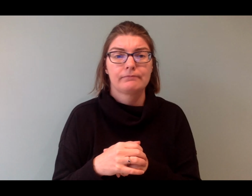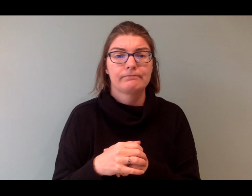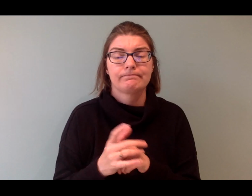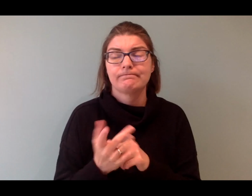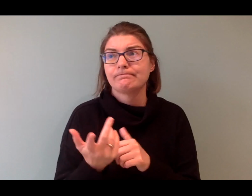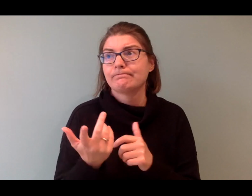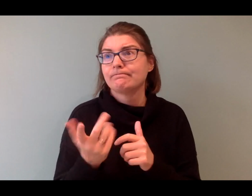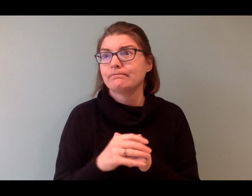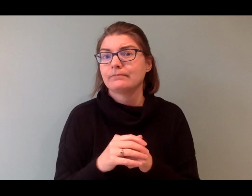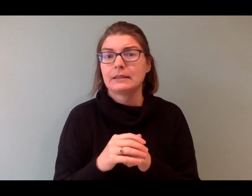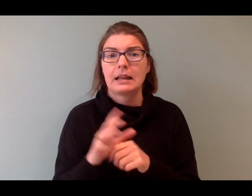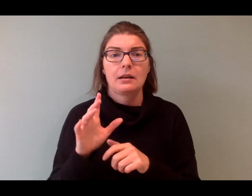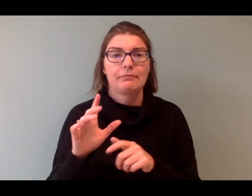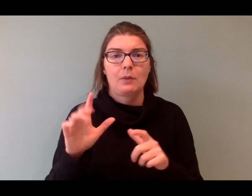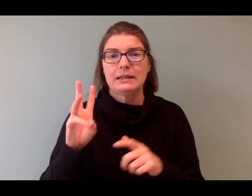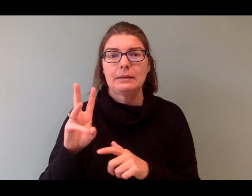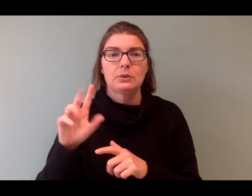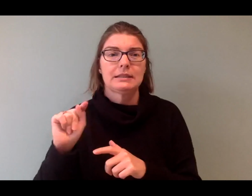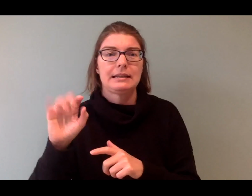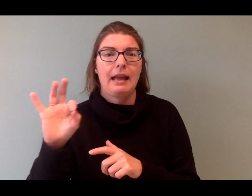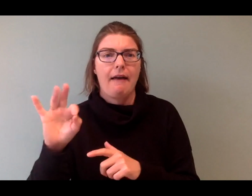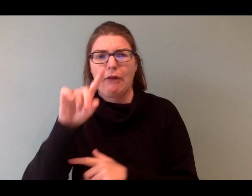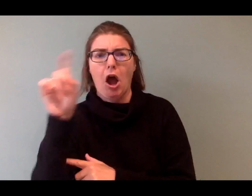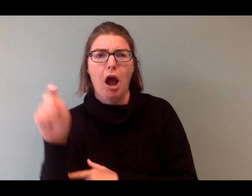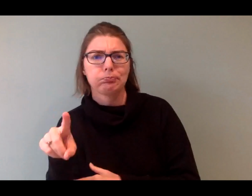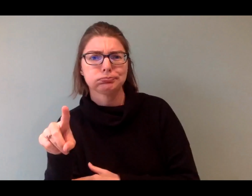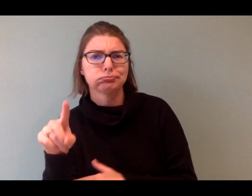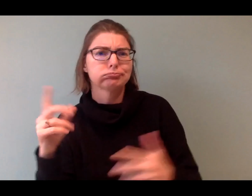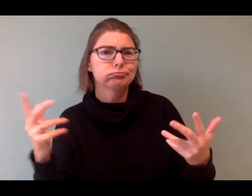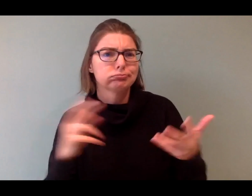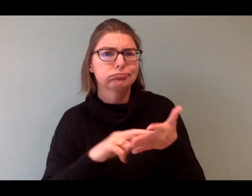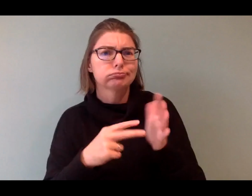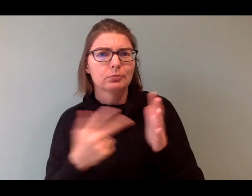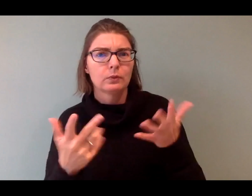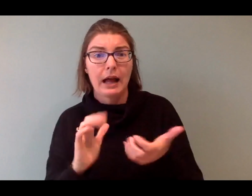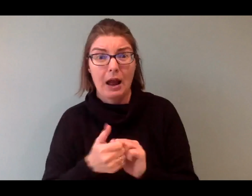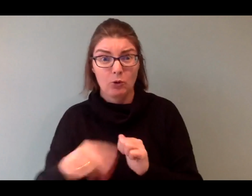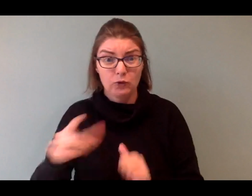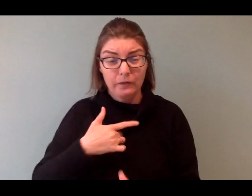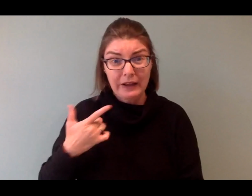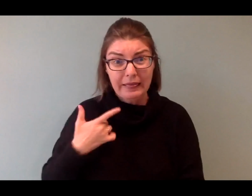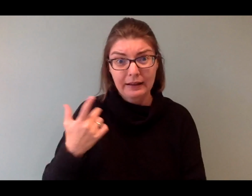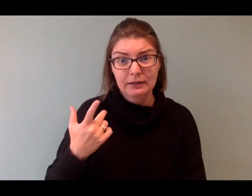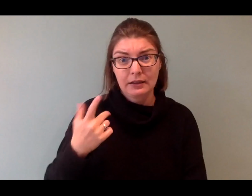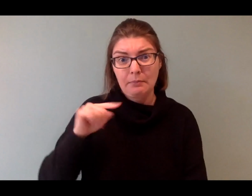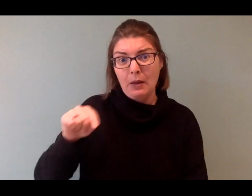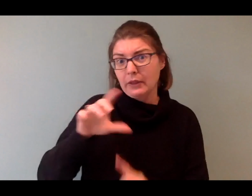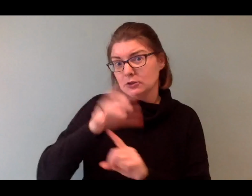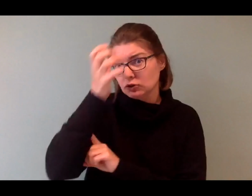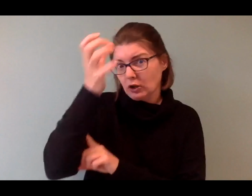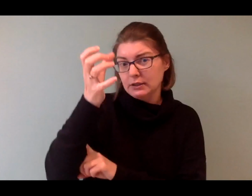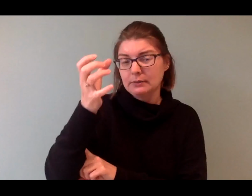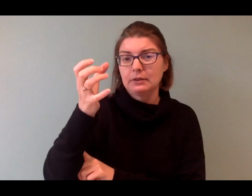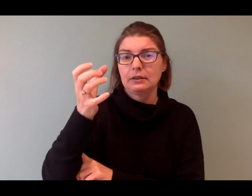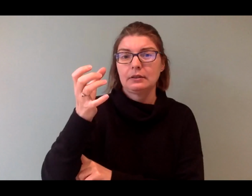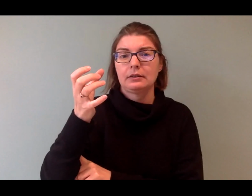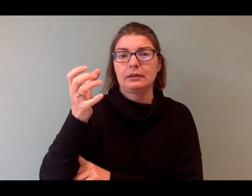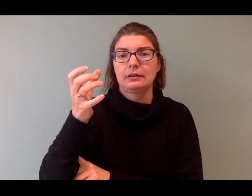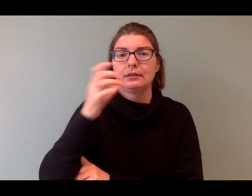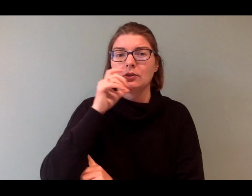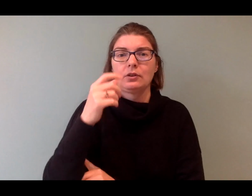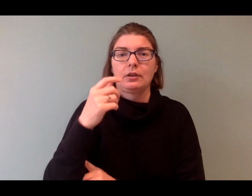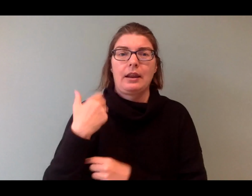like WTF, like big question mark. And so like, how is everyone feeling about this concept? And instead of having to go through the process